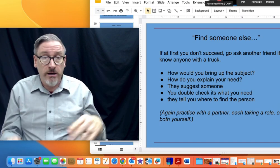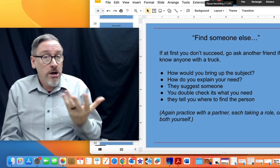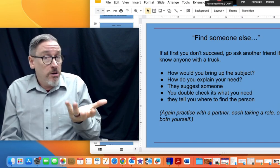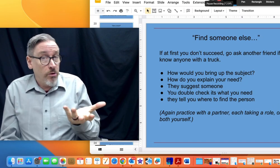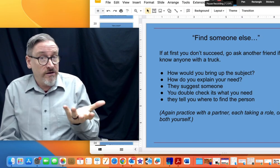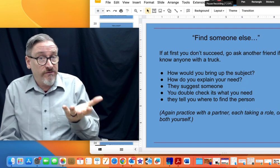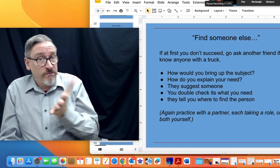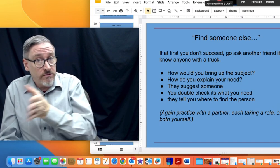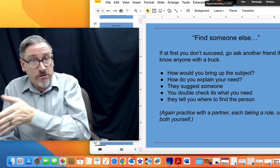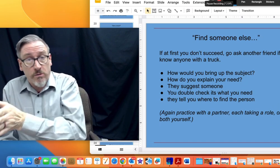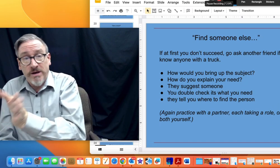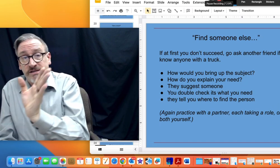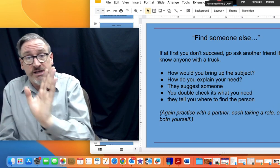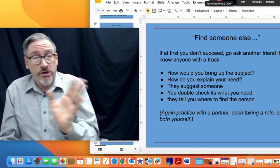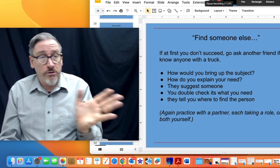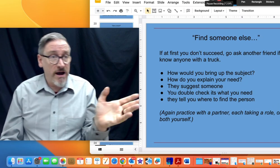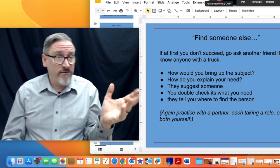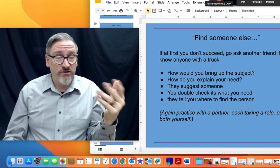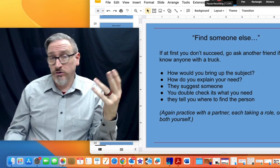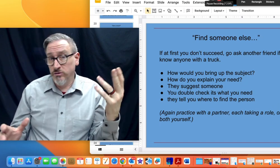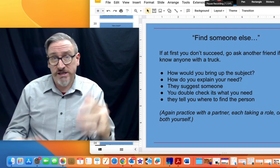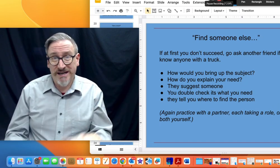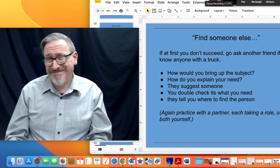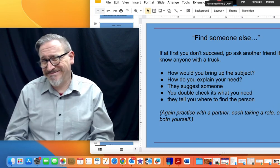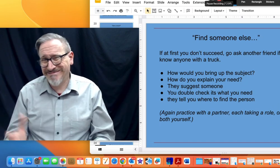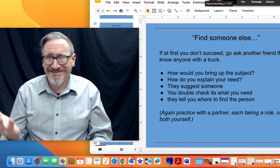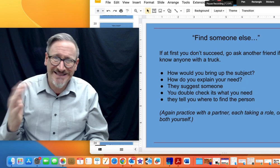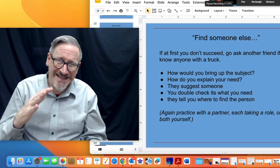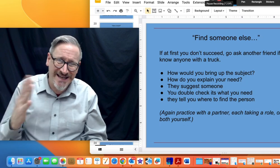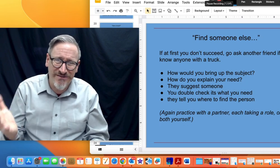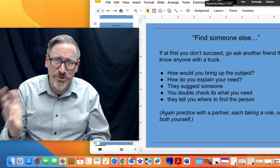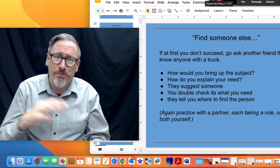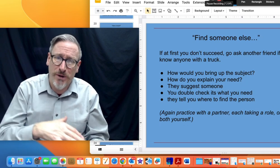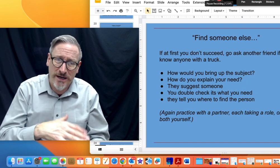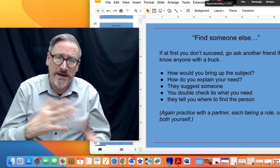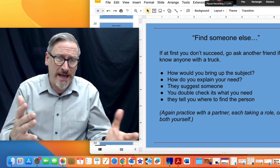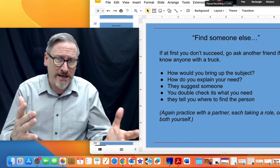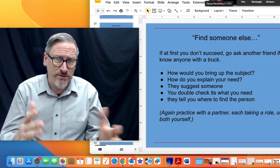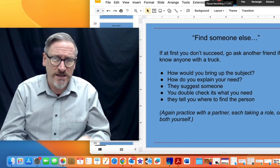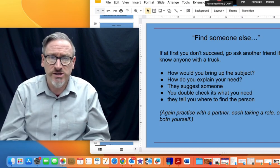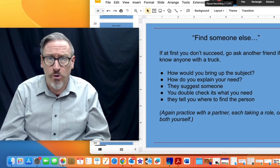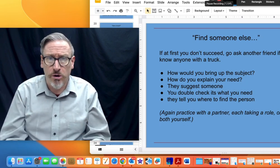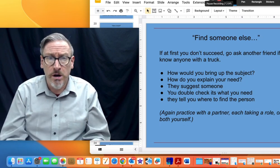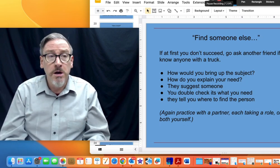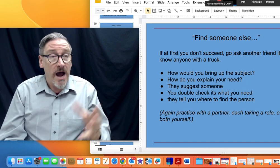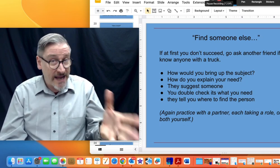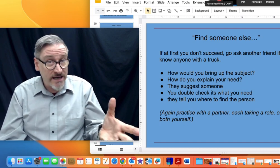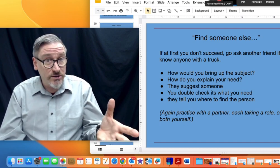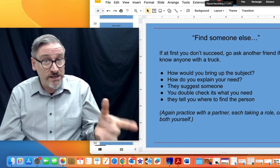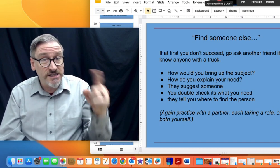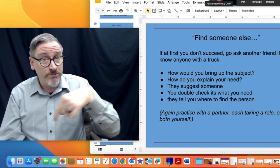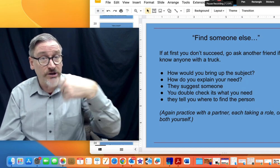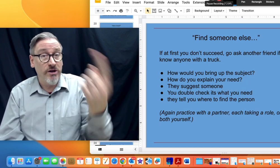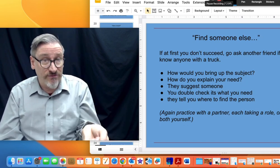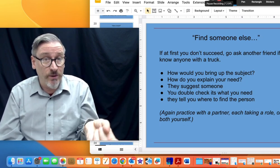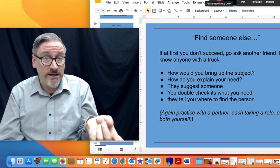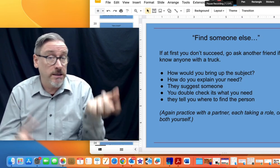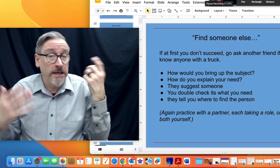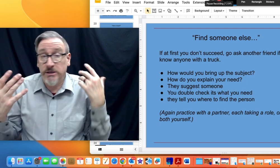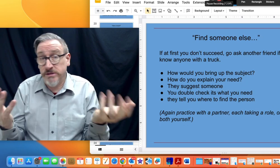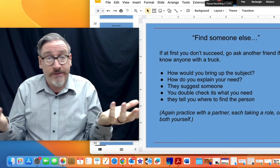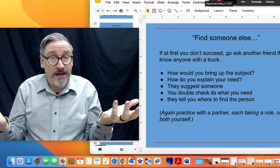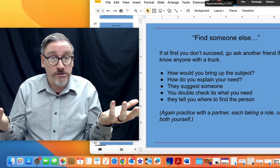great. What if there are ways that you have to say, I'd love to, but I can't do this, or I can do this, but you'll have to